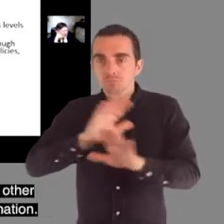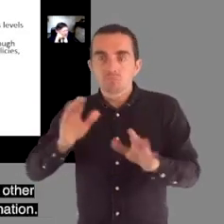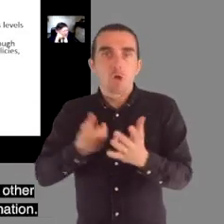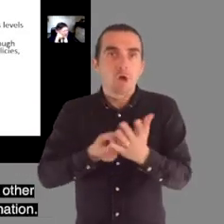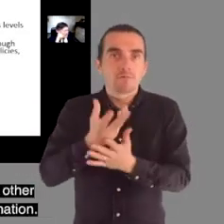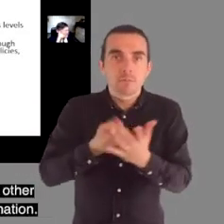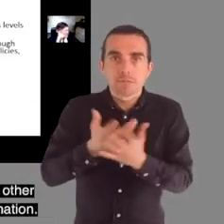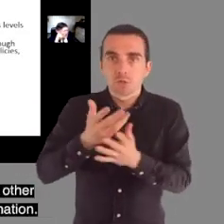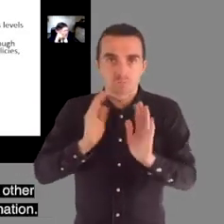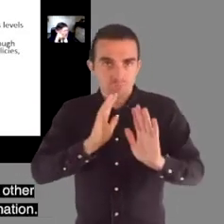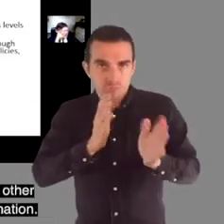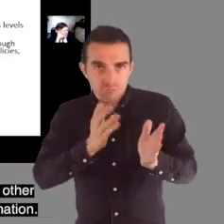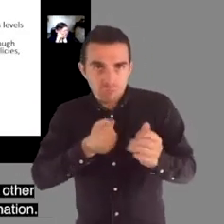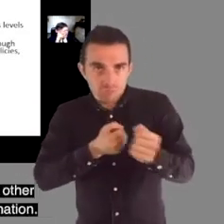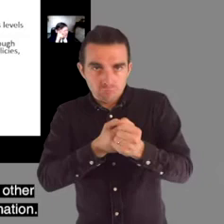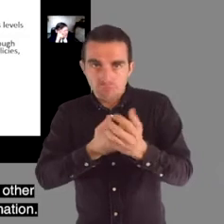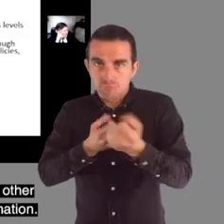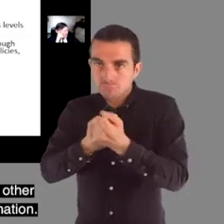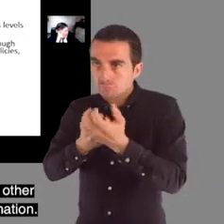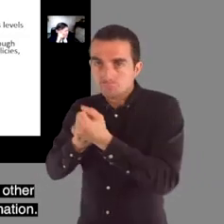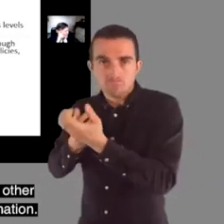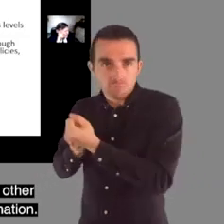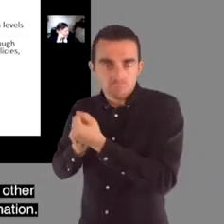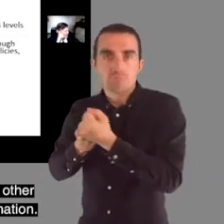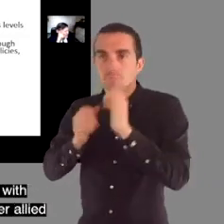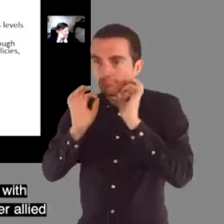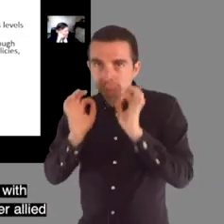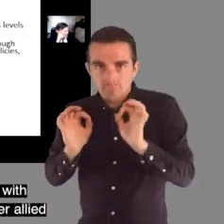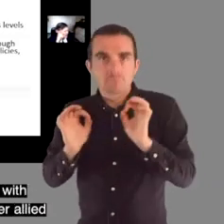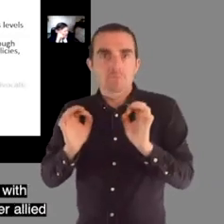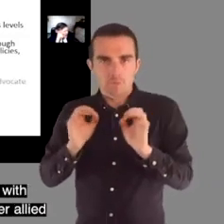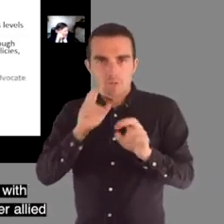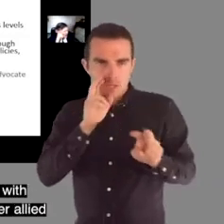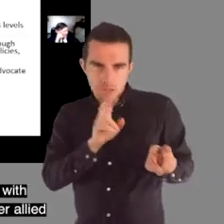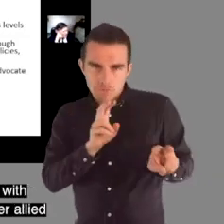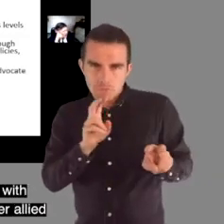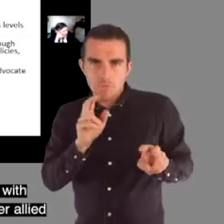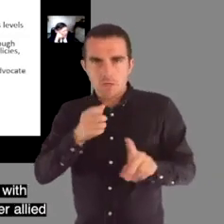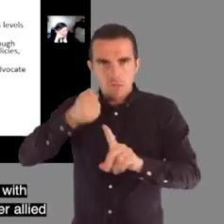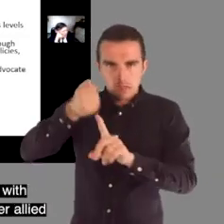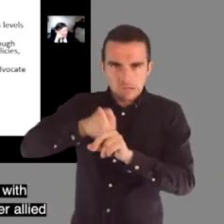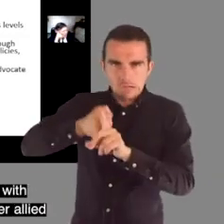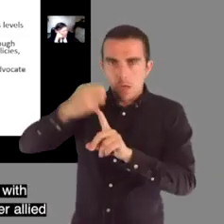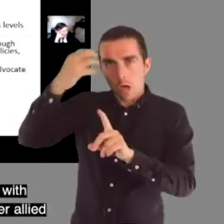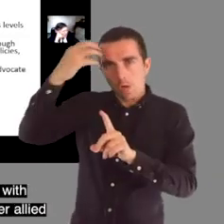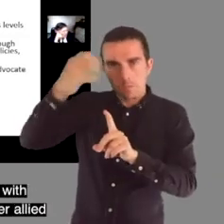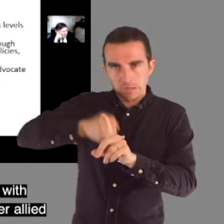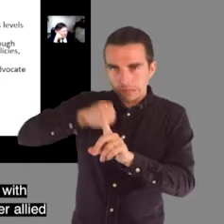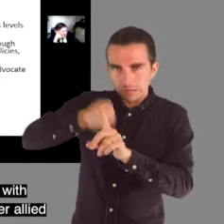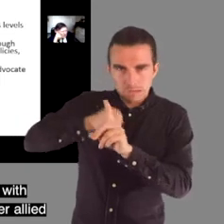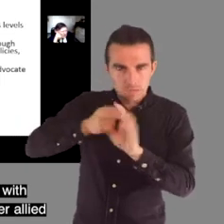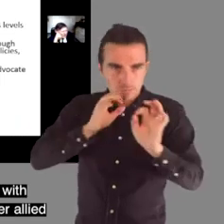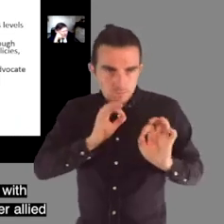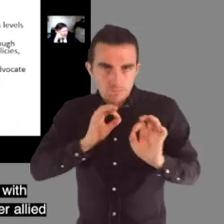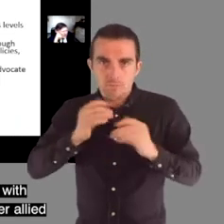sensitize other concerns through sector information, to closely monitor and lobby with government and